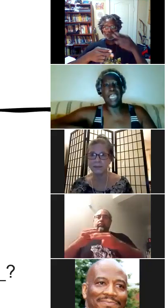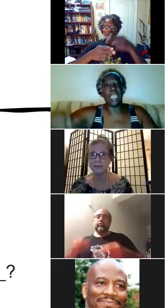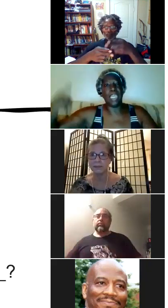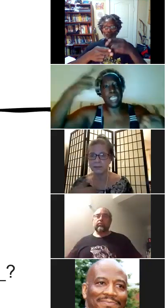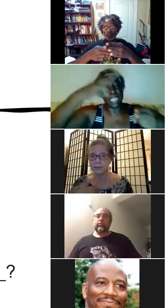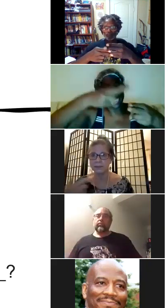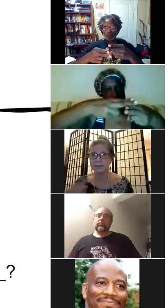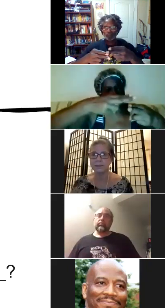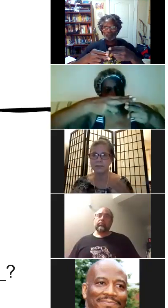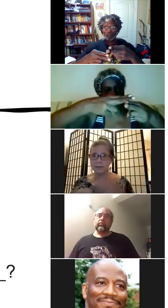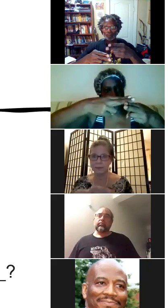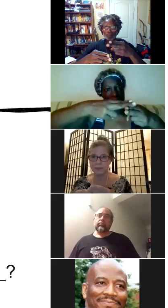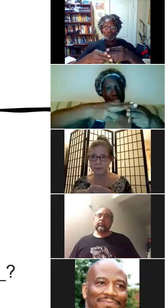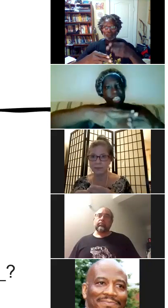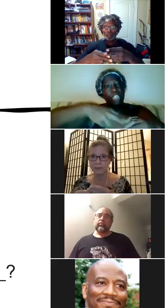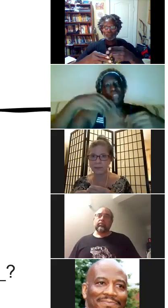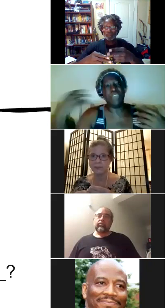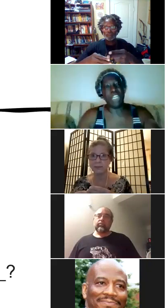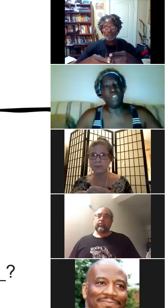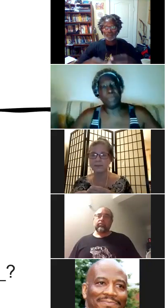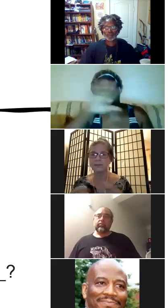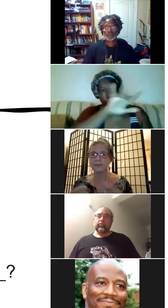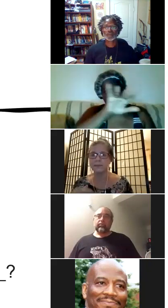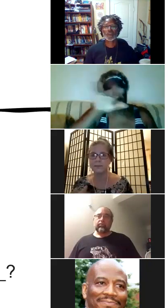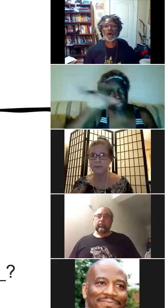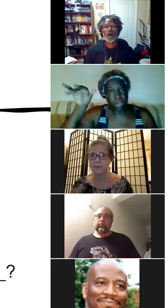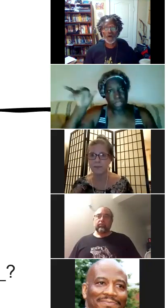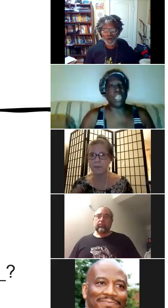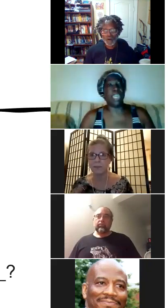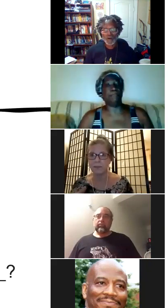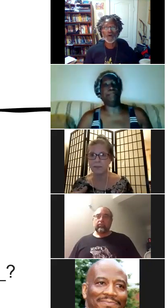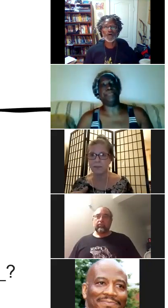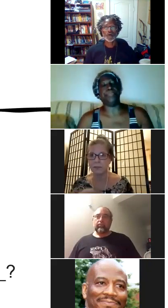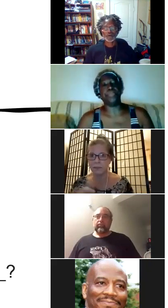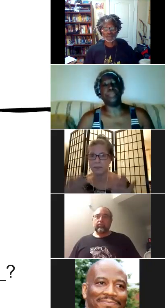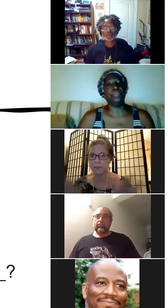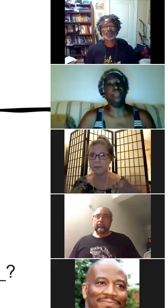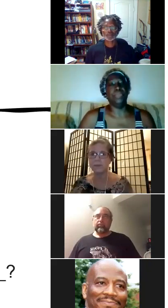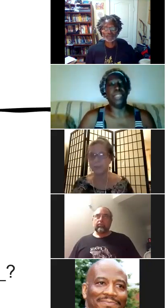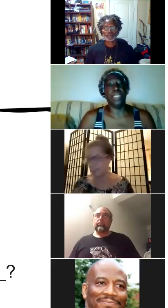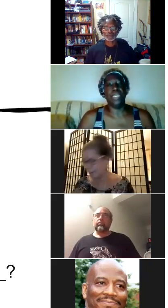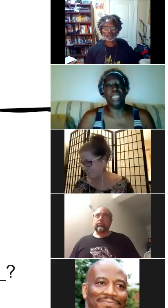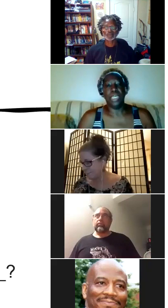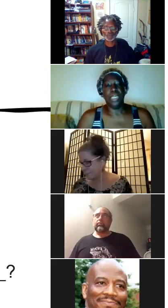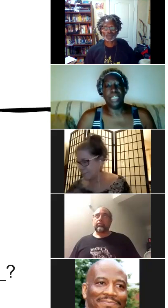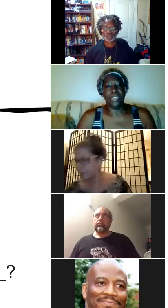my name, and then you would finger spell your name.